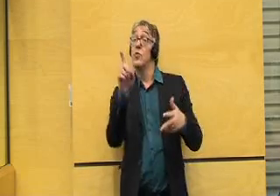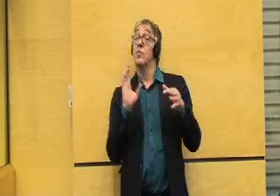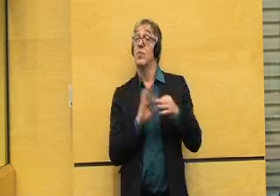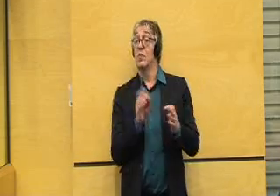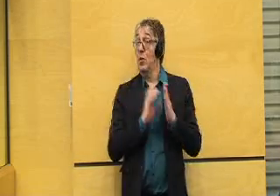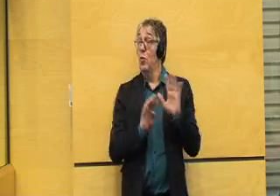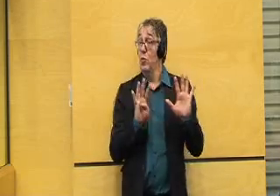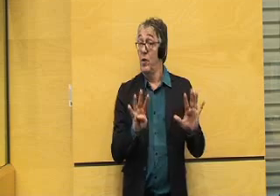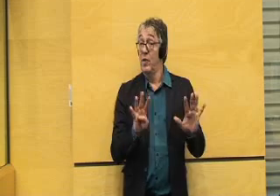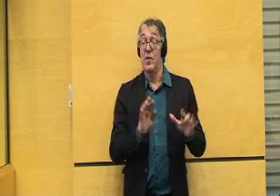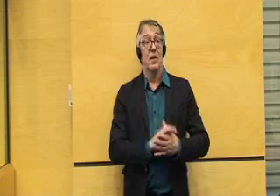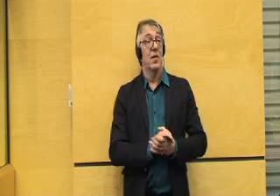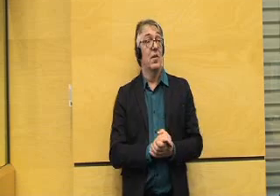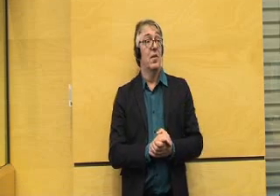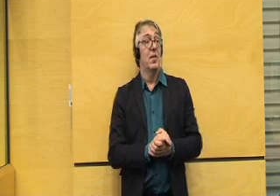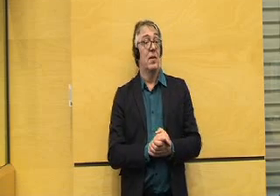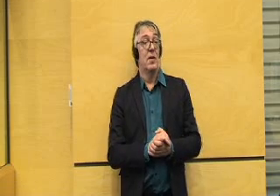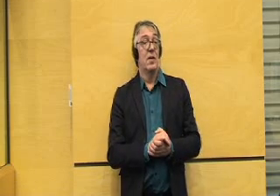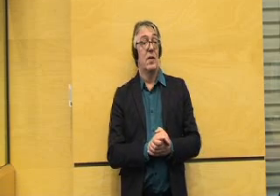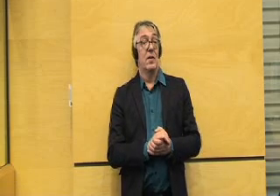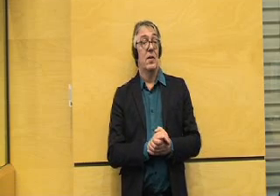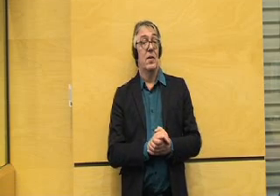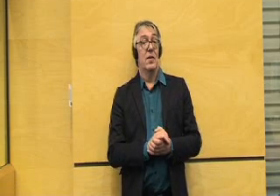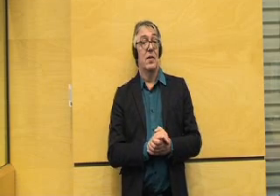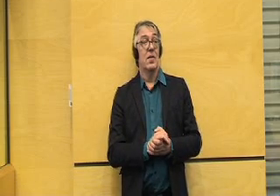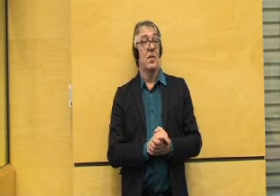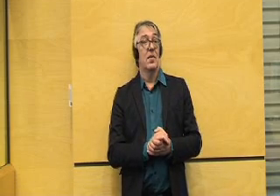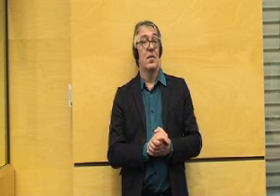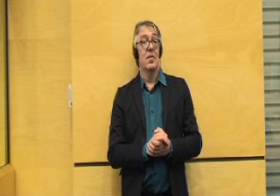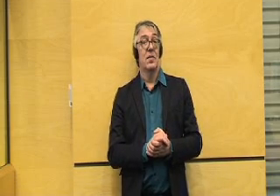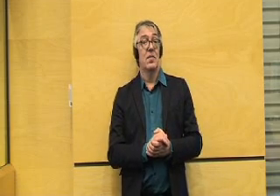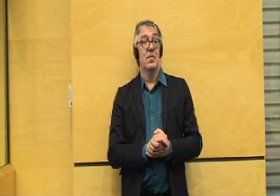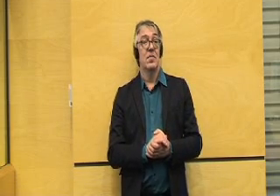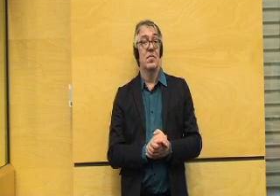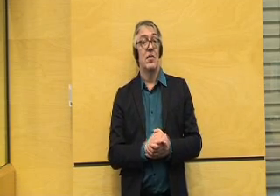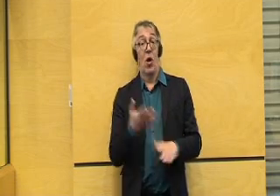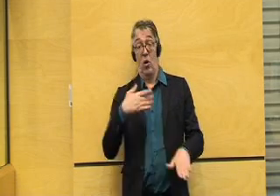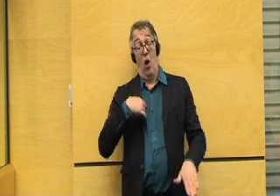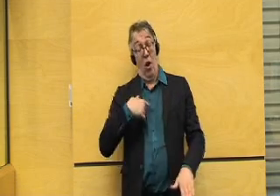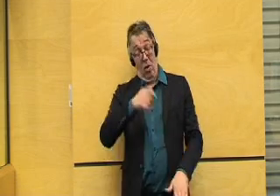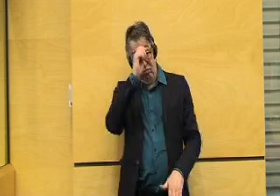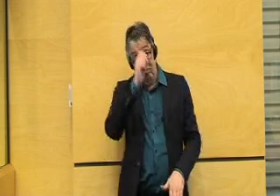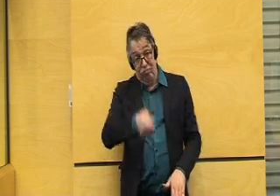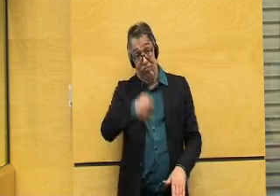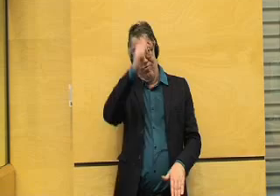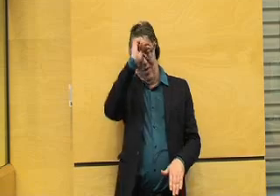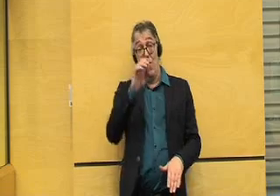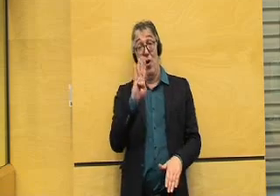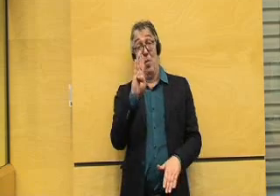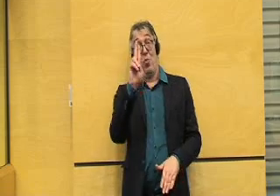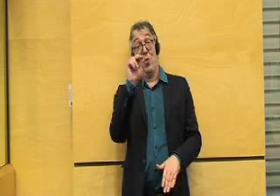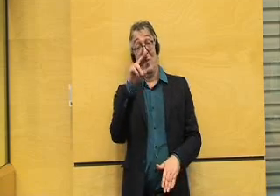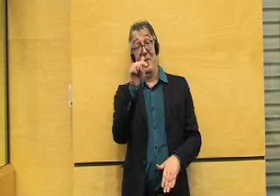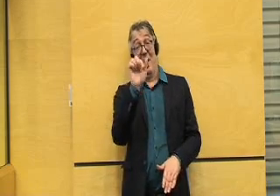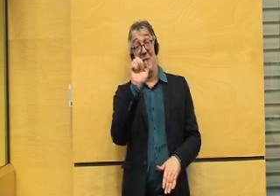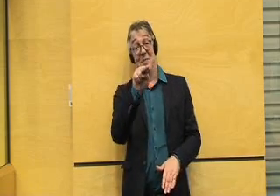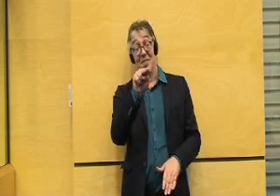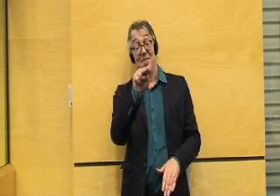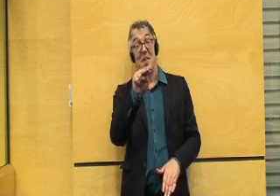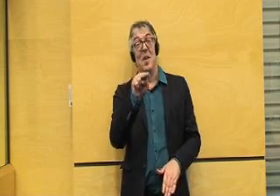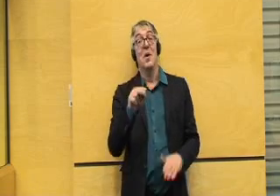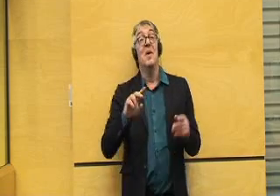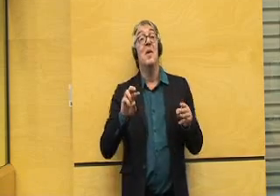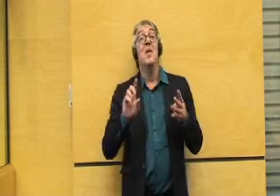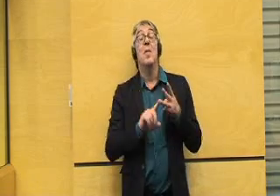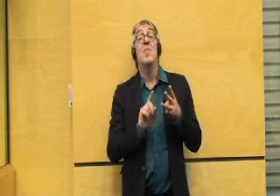do my tip of the hat to Senator Buntan. It is about the accessibility